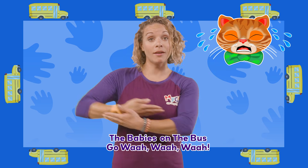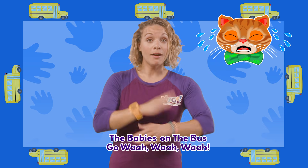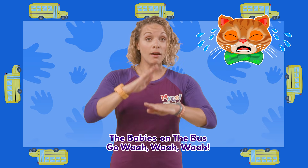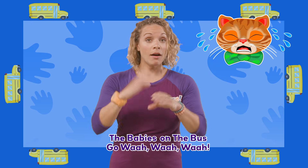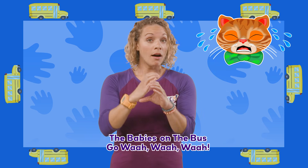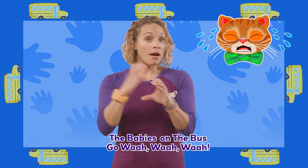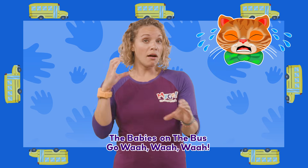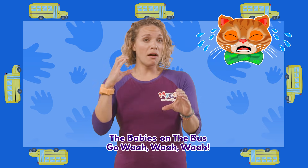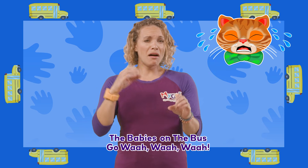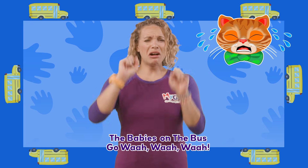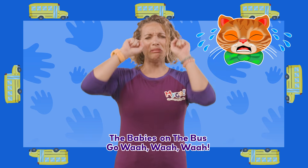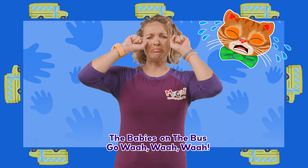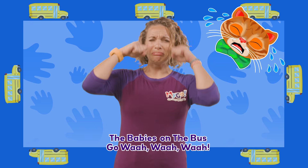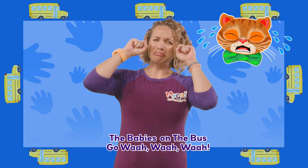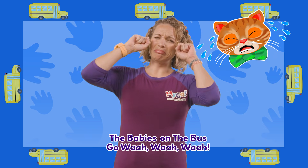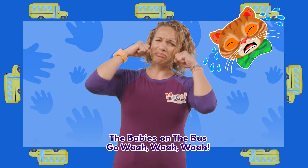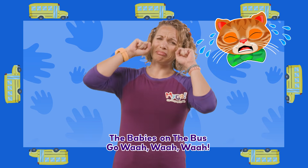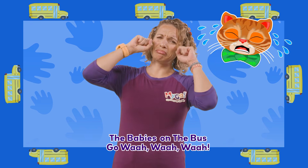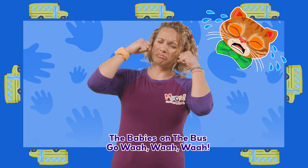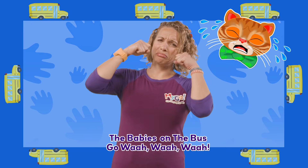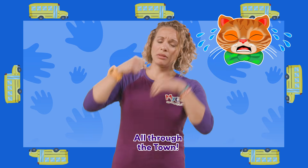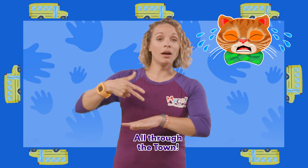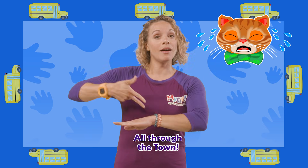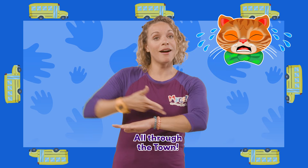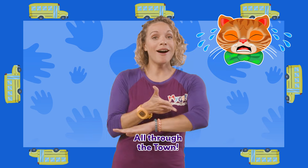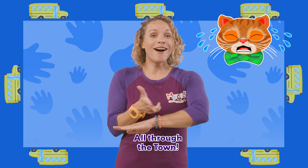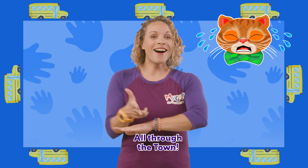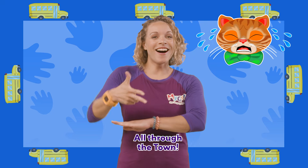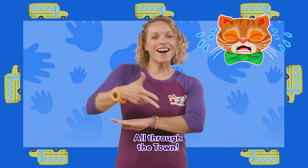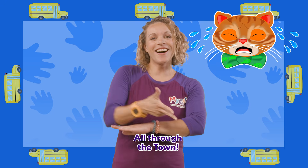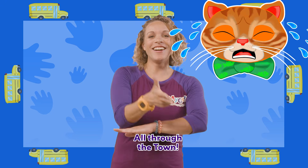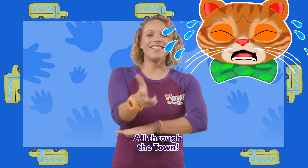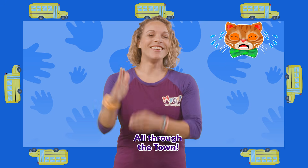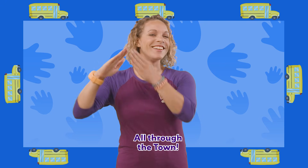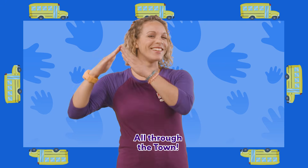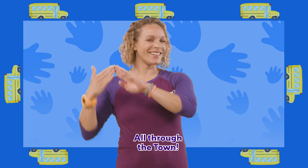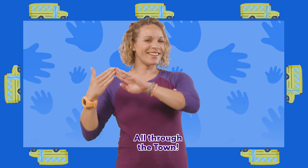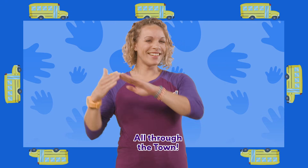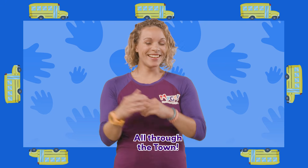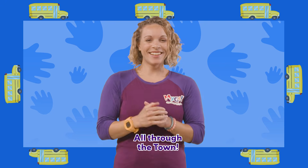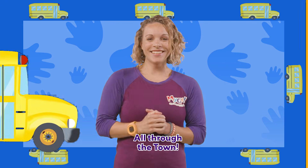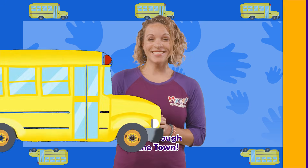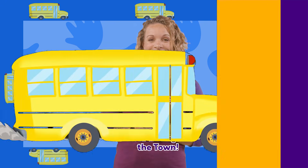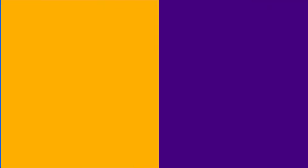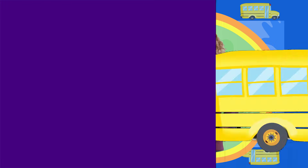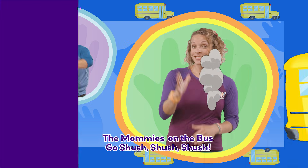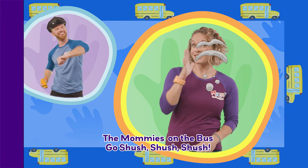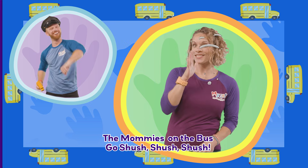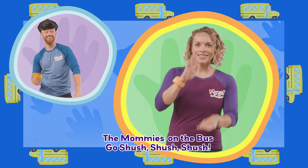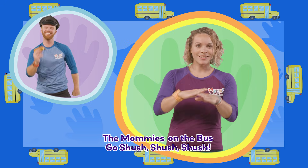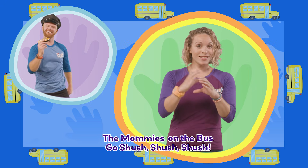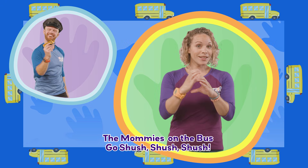The babies on the bus go wah wah wah, all through the town.